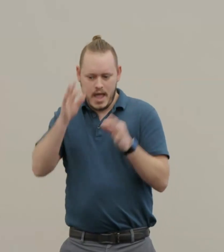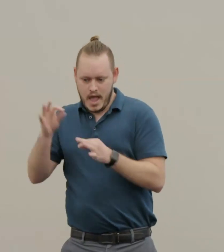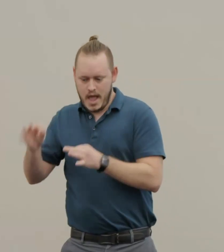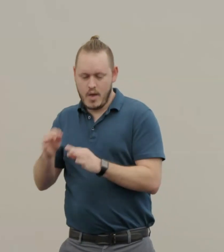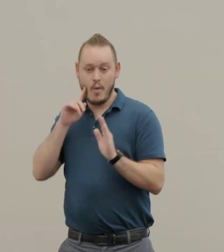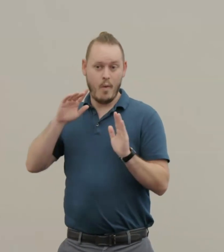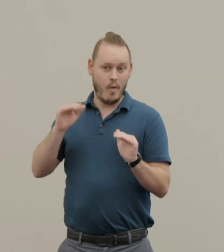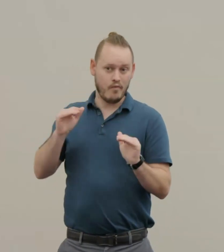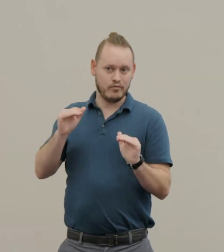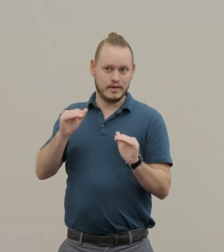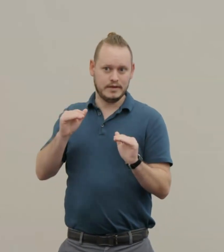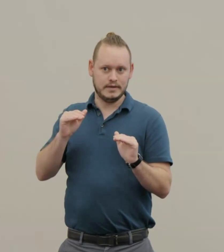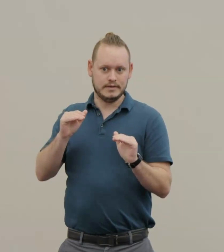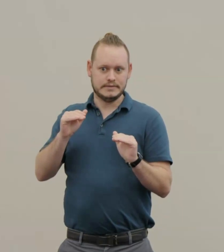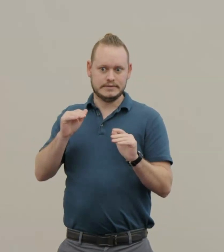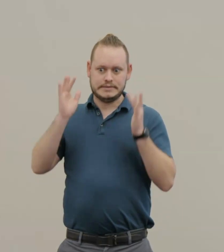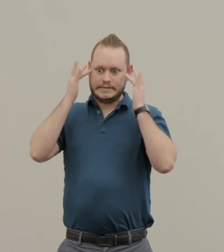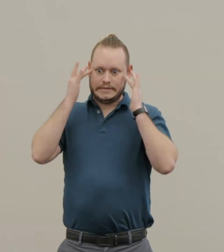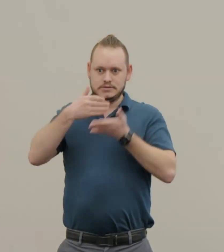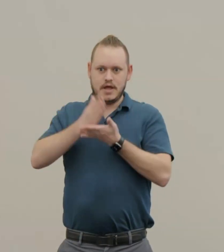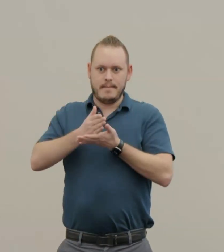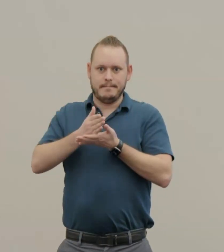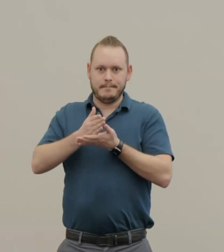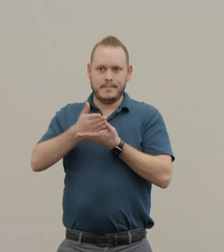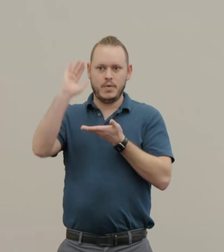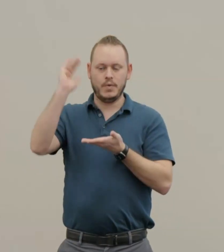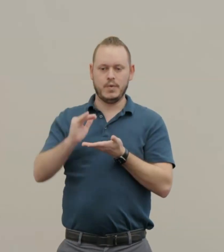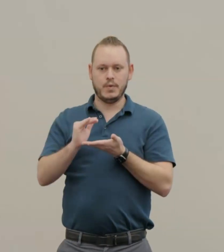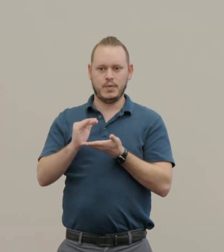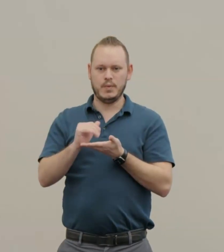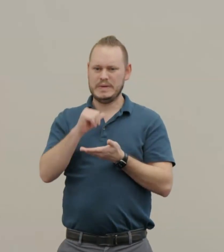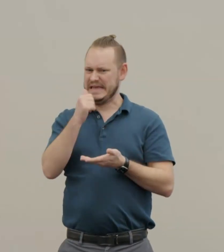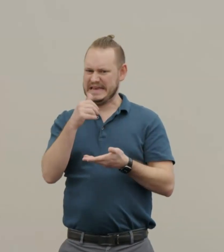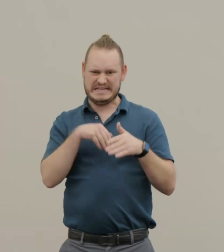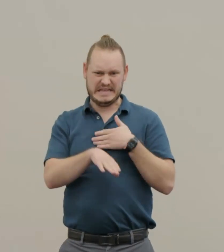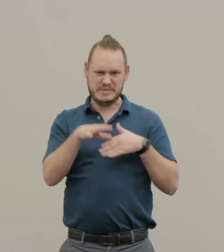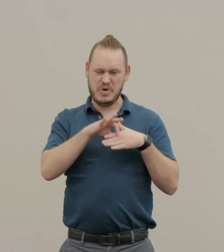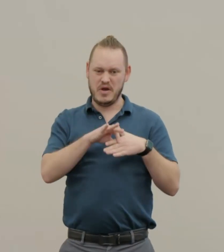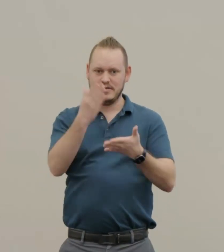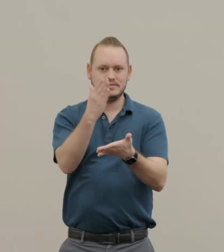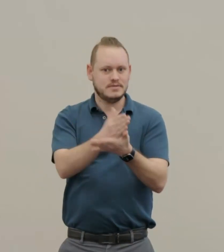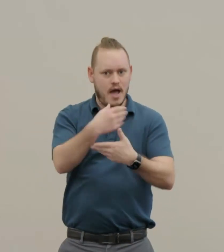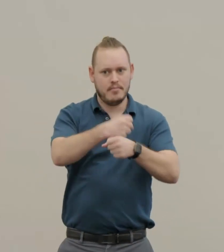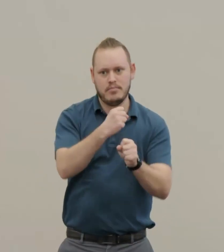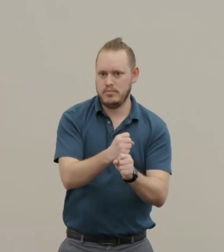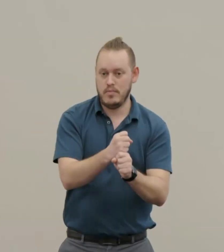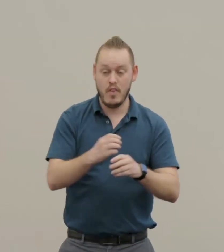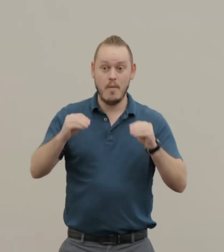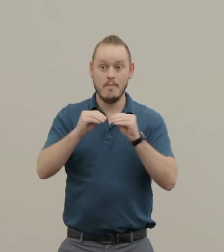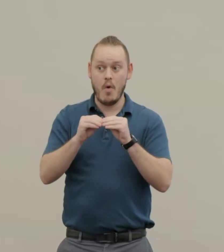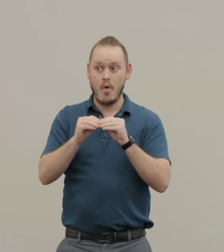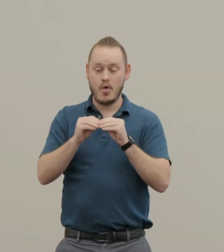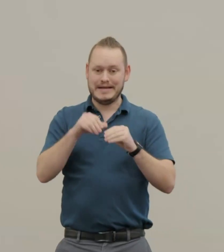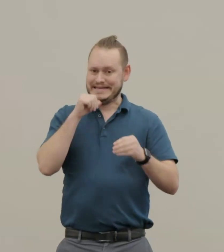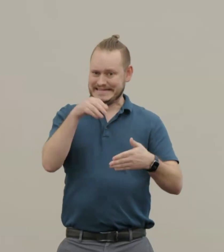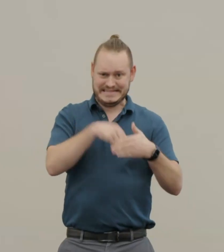stop the bleeding, right? We want to stop producing inaccessible content, because the more we create inaccessible